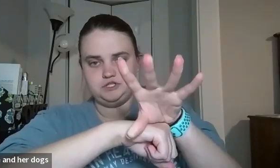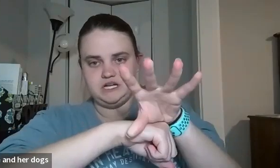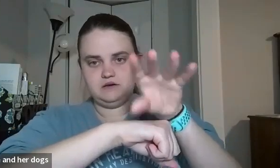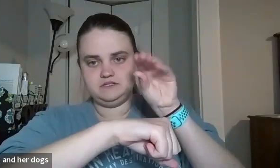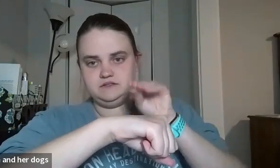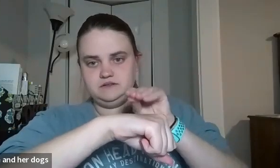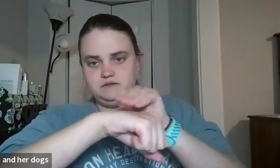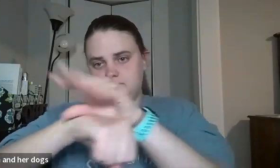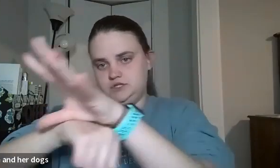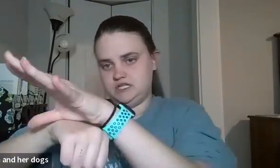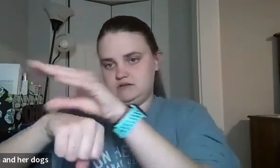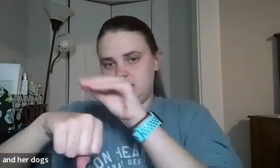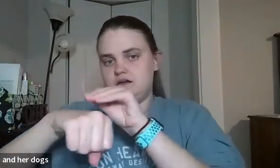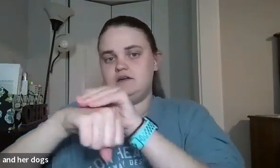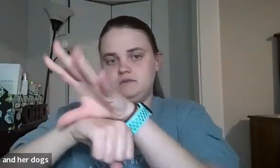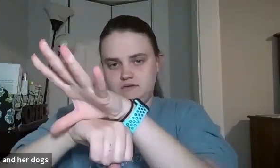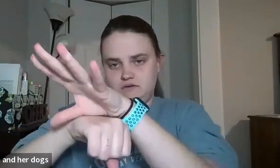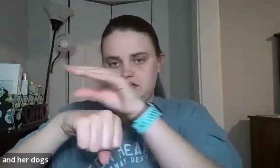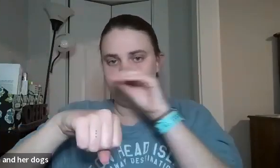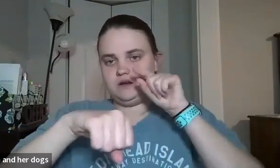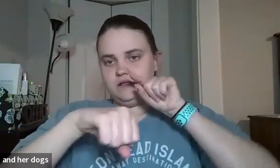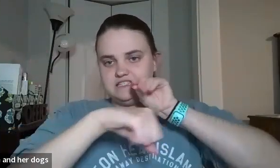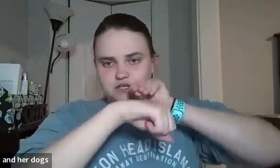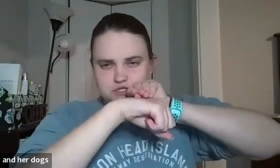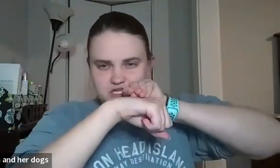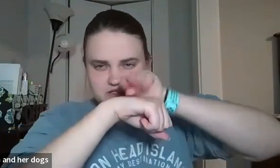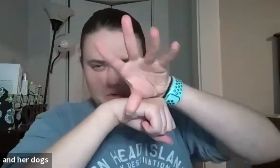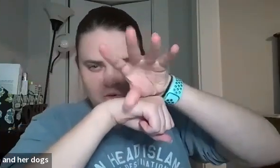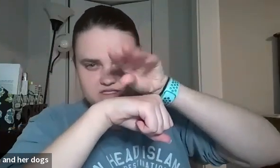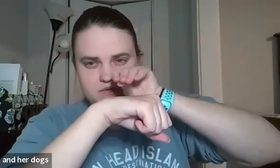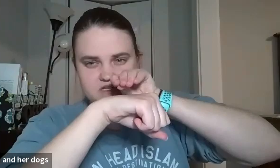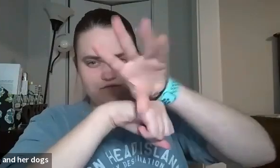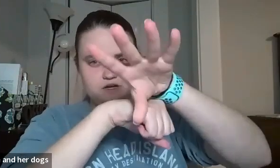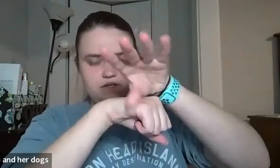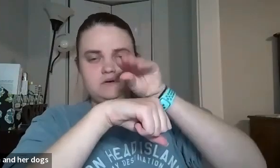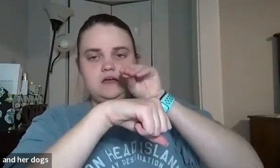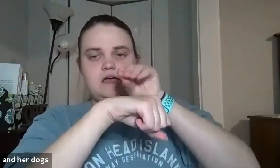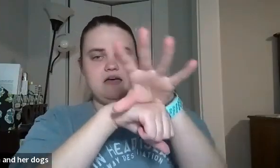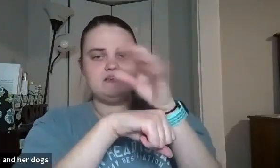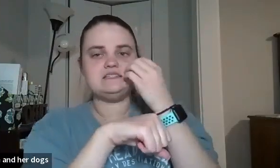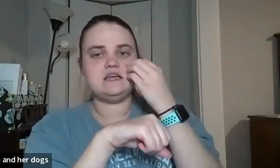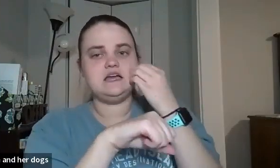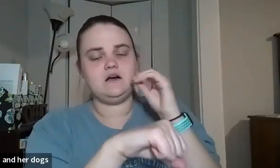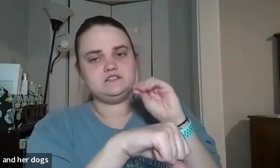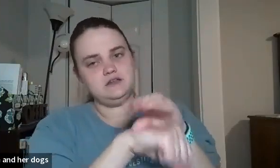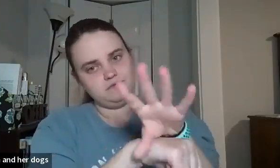it out. Yeah. And you're gonna like, it's like you're pushing it towards the person in front of you. And this is like also like for